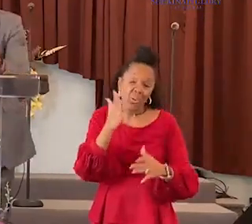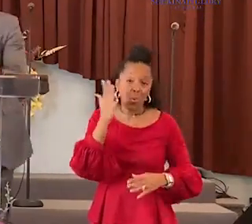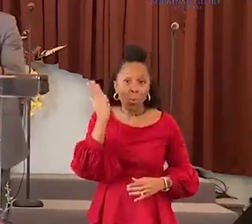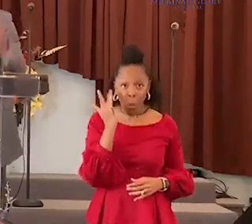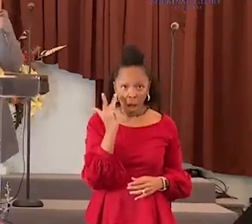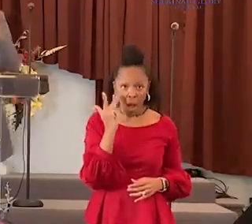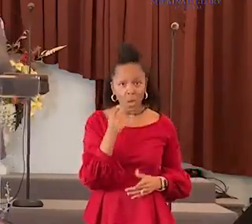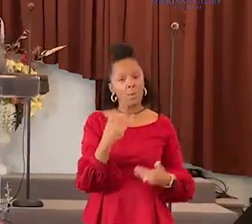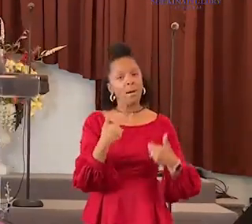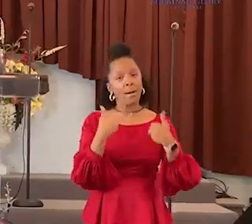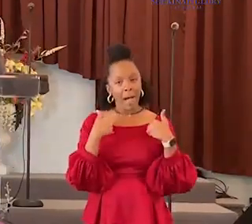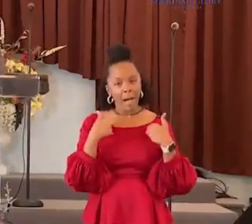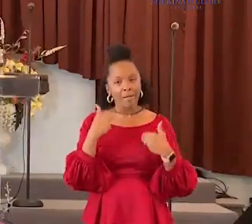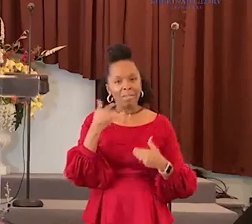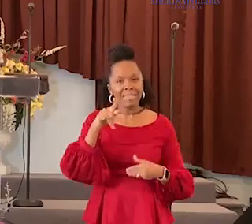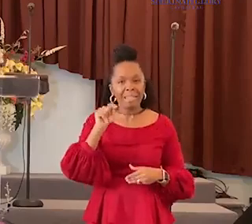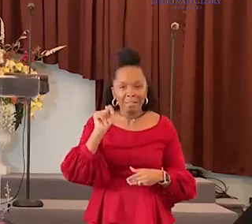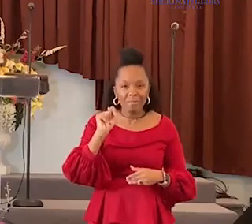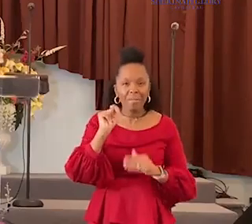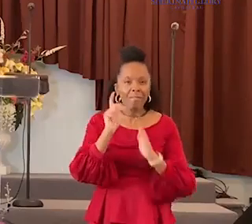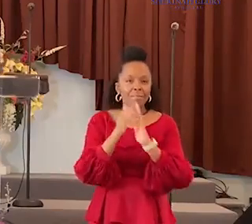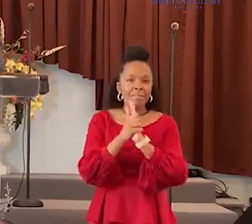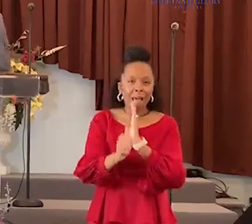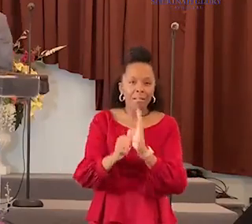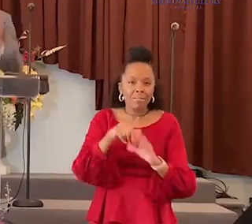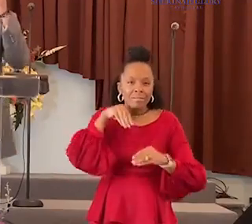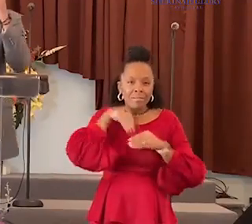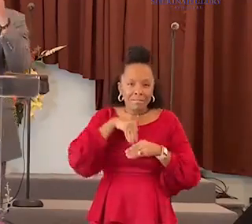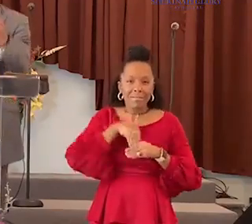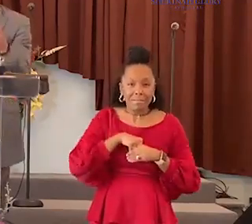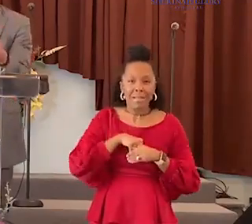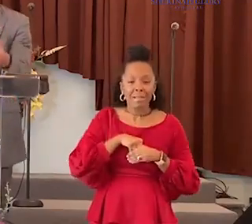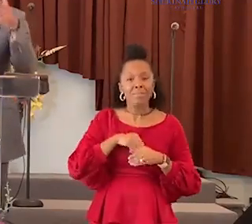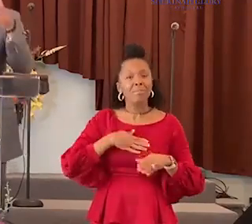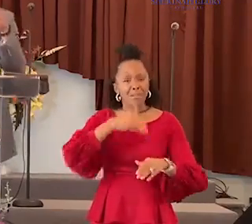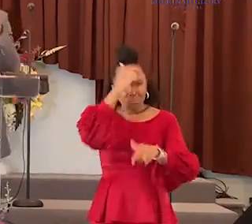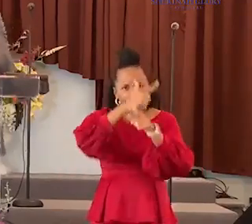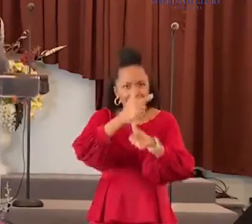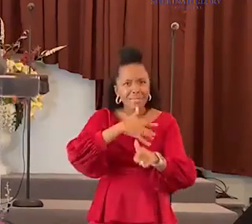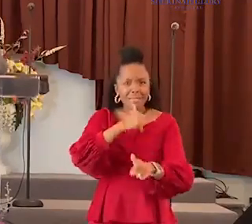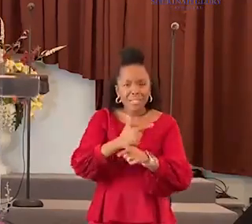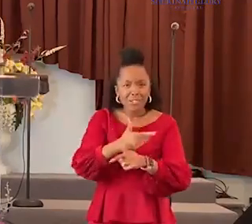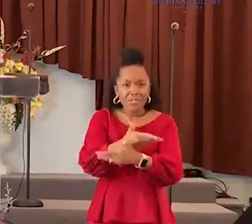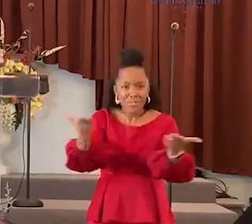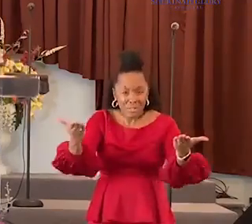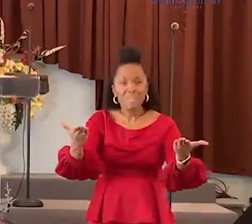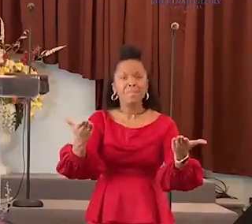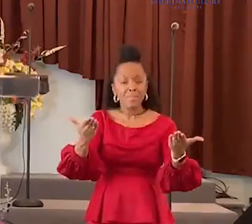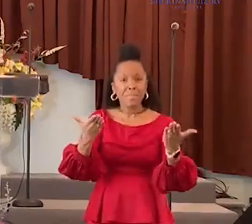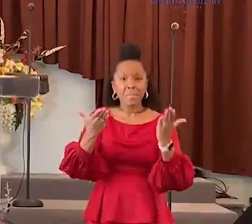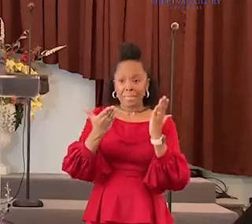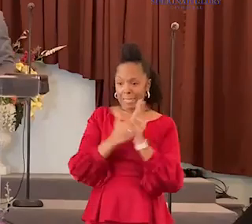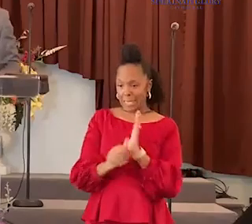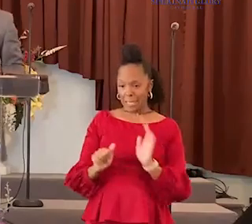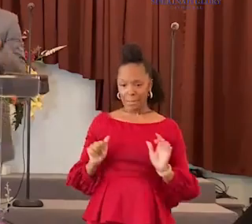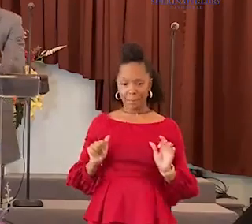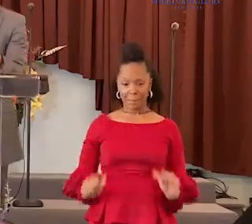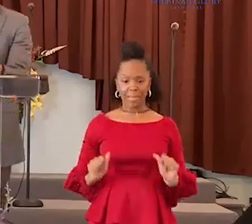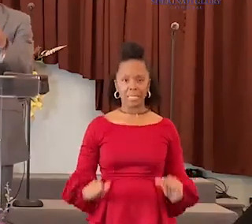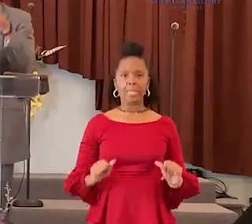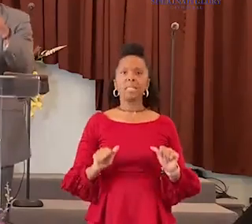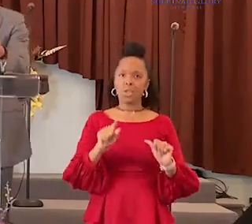and talents and abilities that you possess. My brothers and my sisters, the ability is just to bounce back,